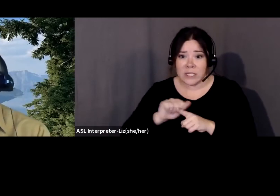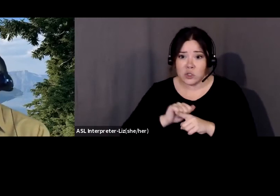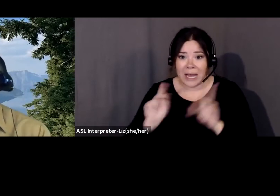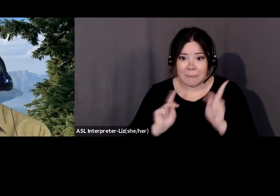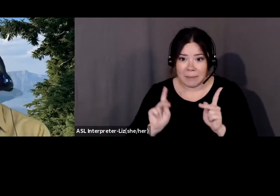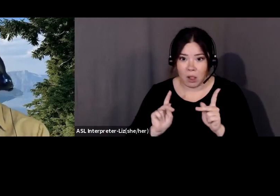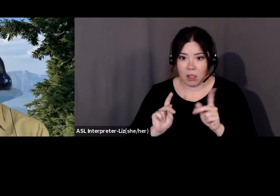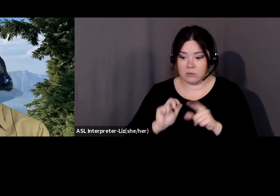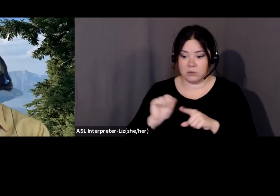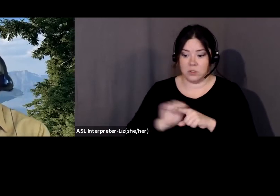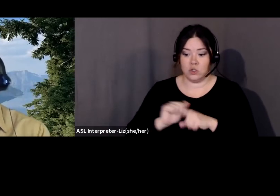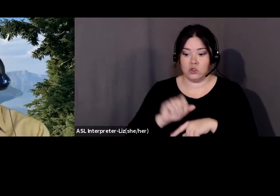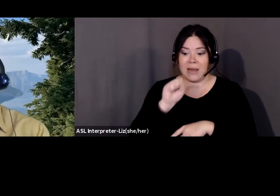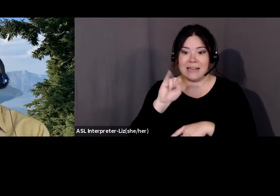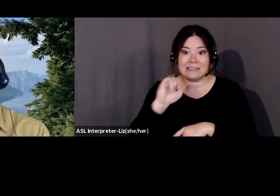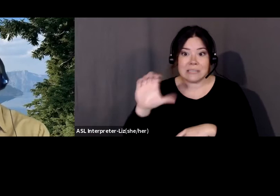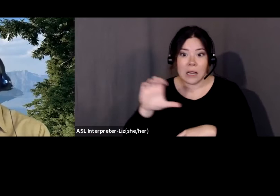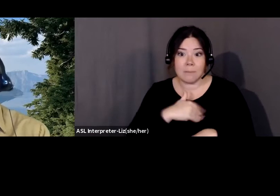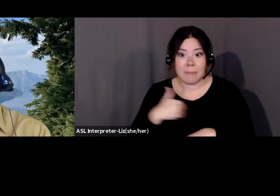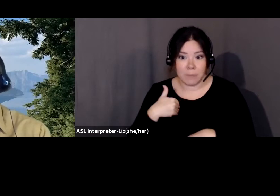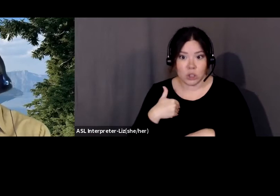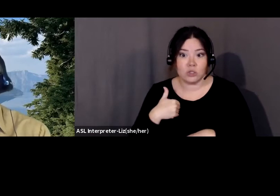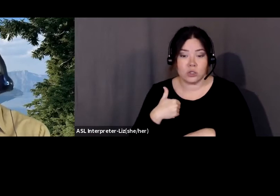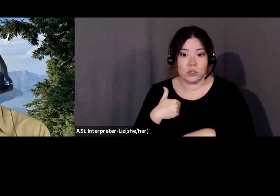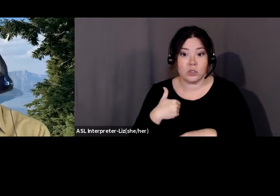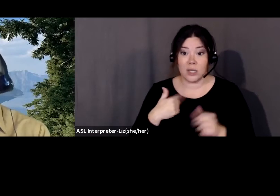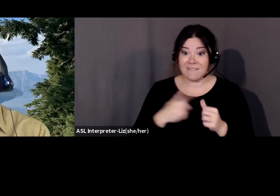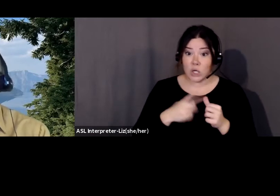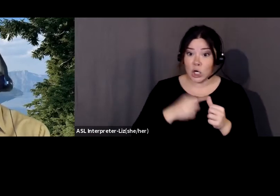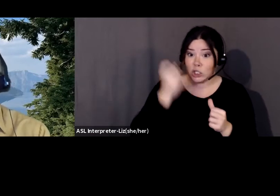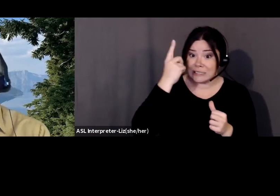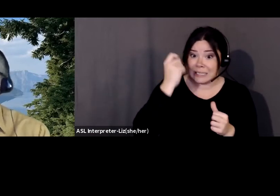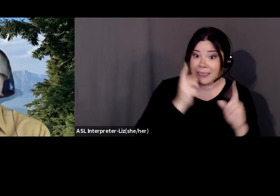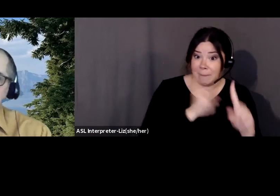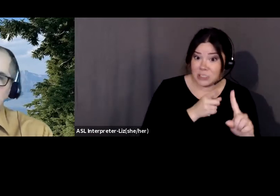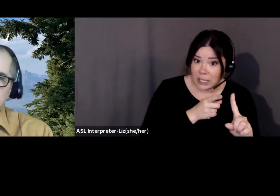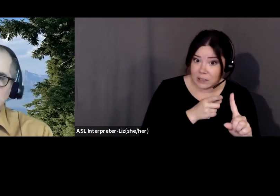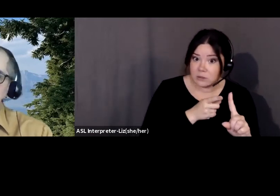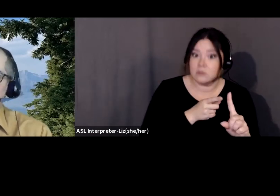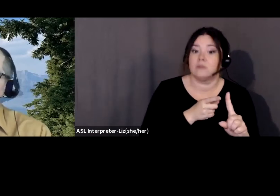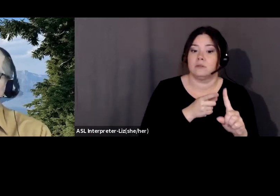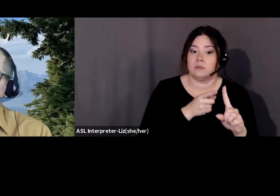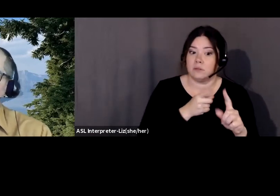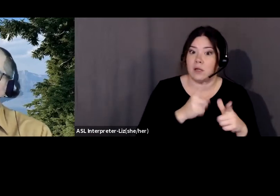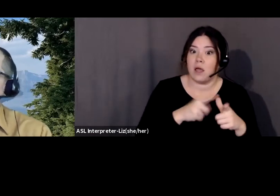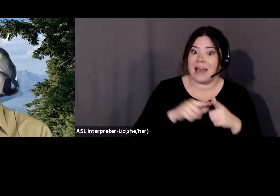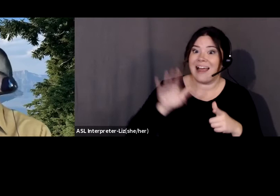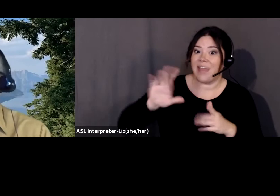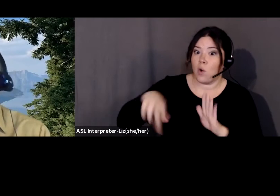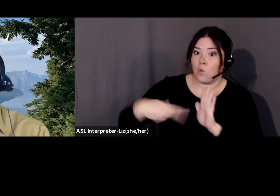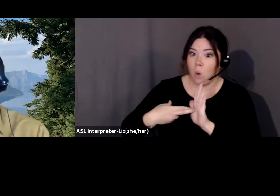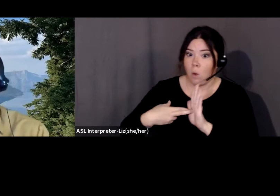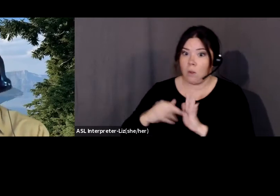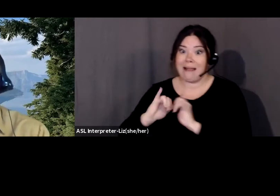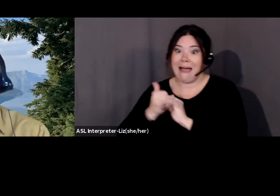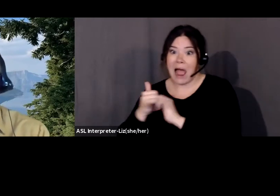SILC members on first the mission and on what they need to be doing to help carry